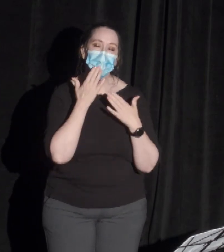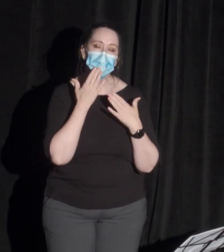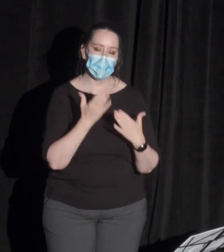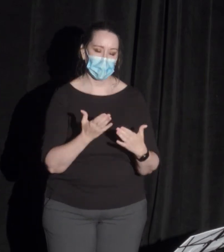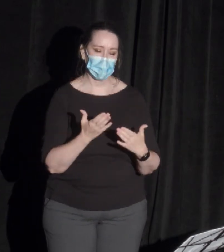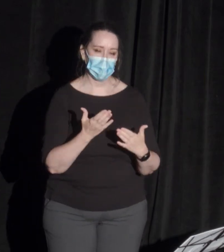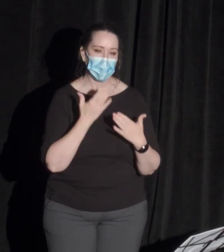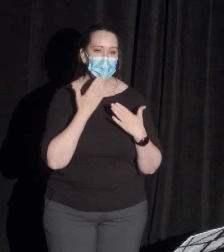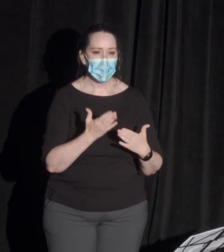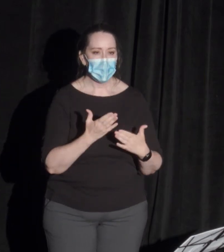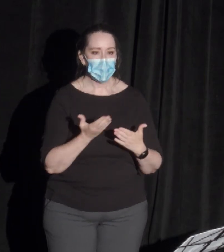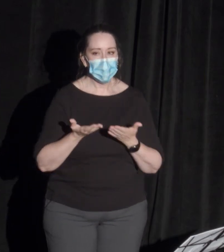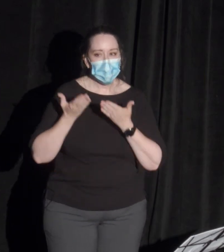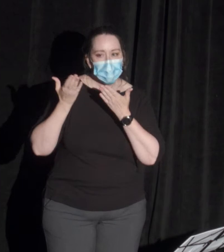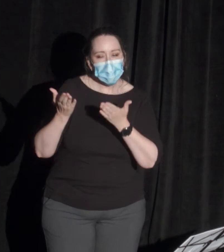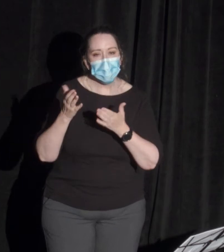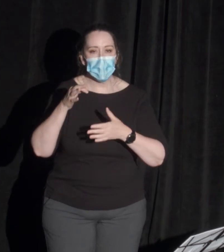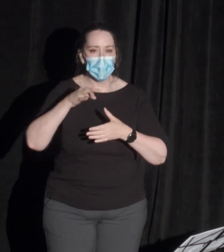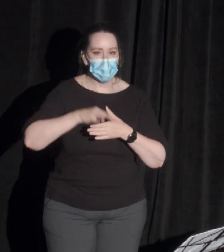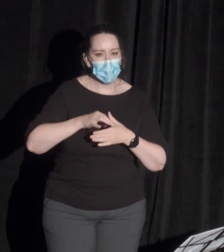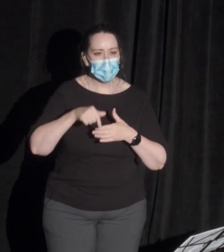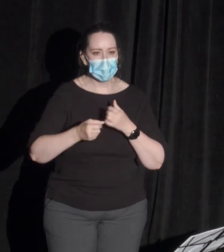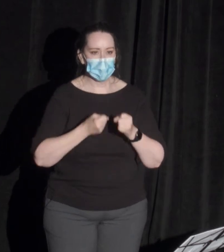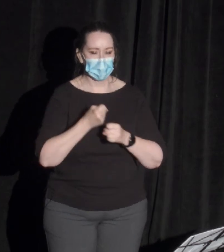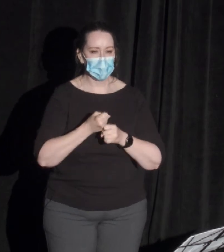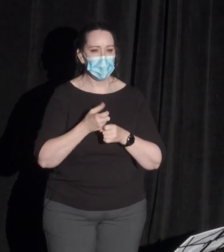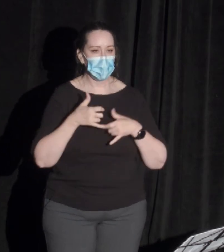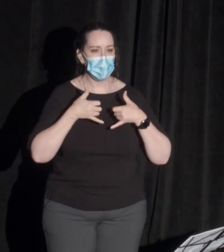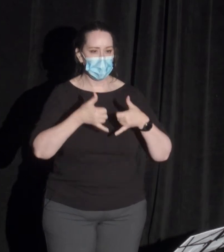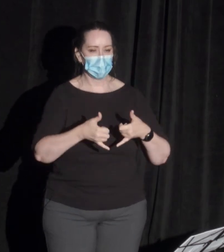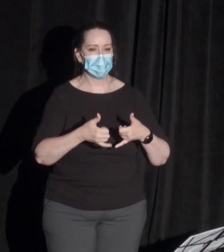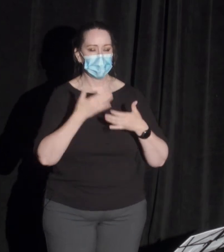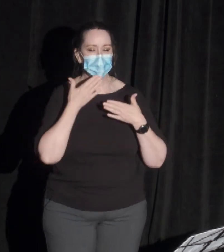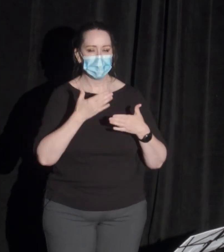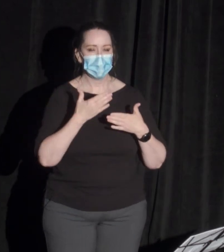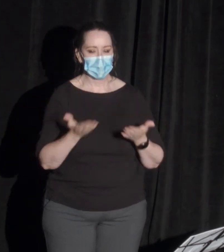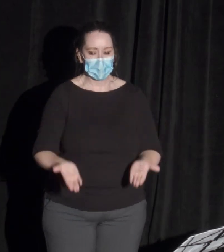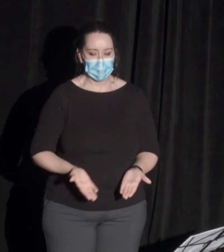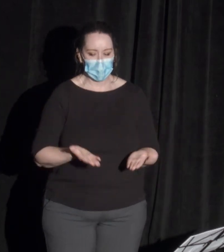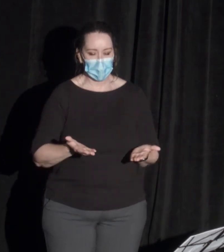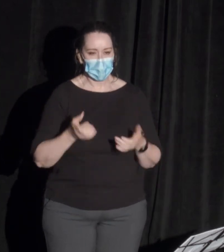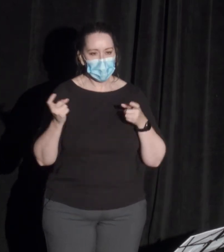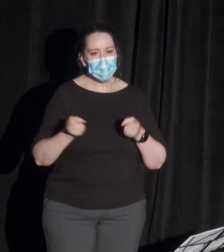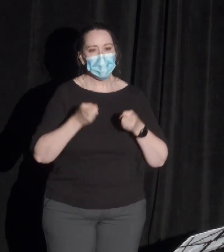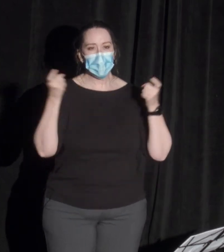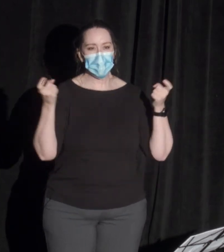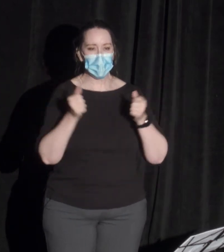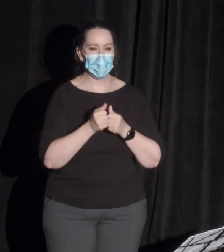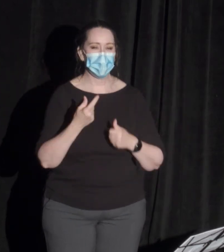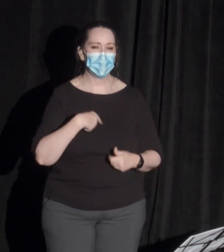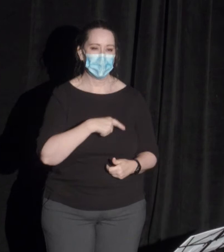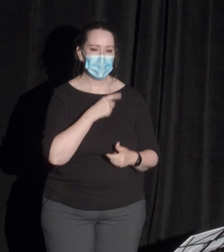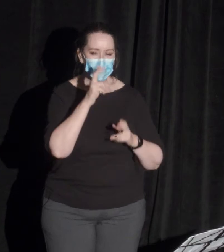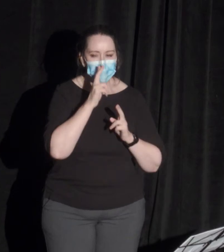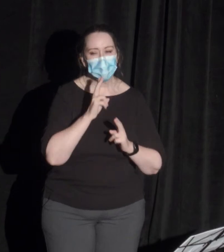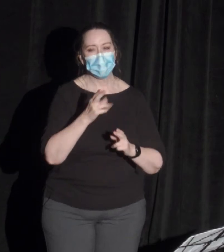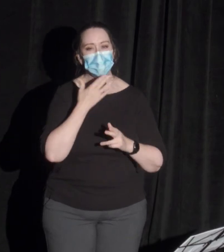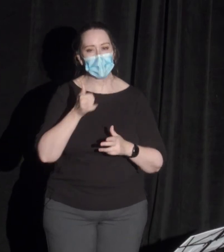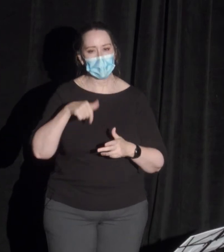you for nominating and voting in this year's awards. Thank you for being here and celebrating with us as we honor the best that this genre has to